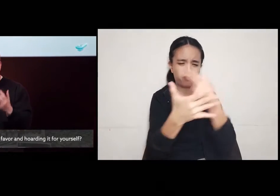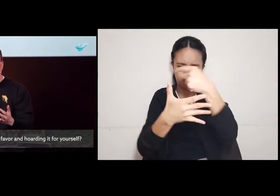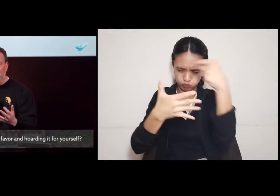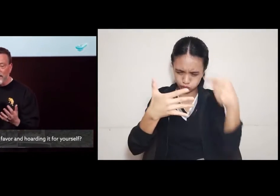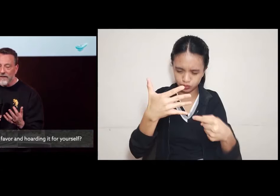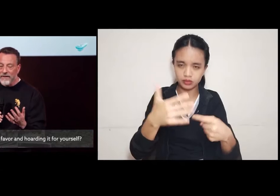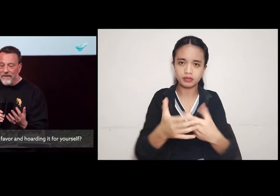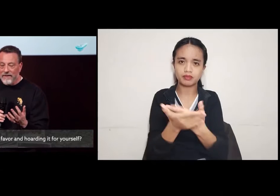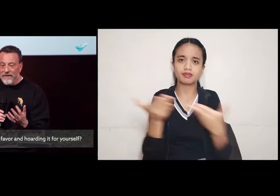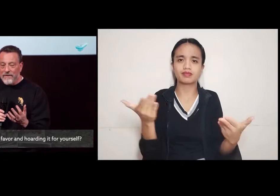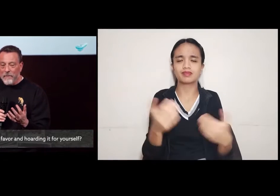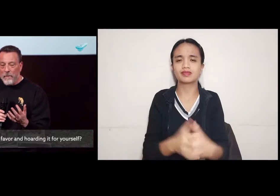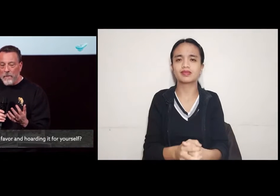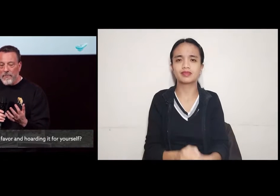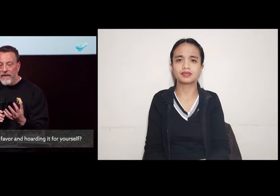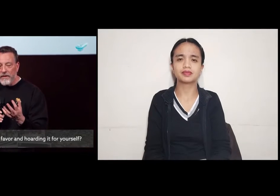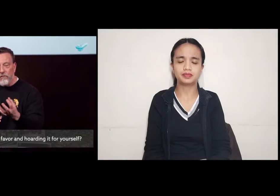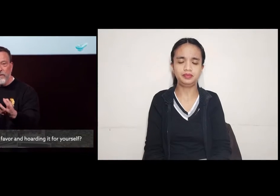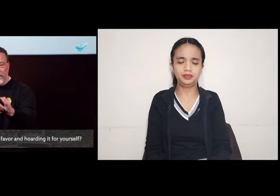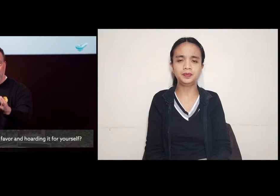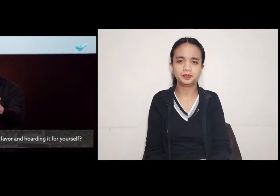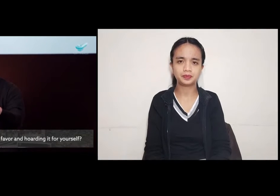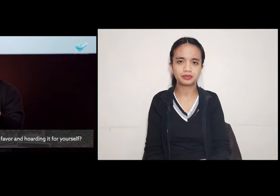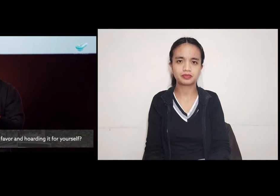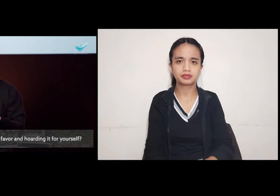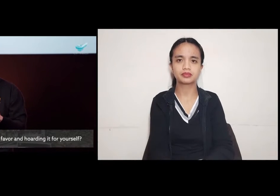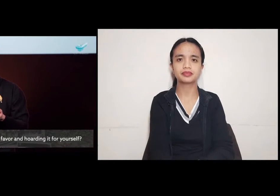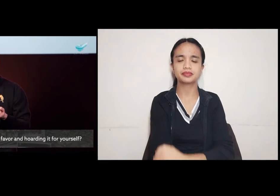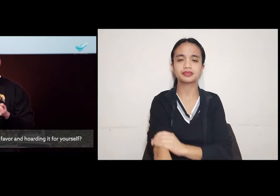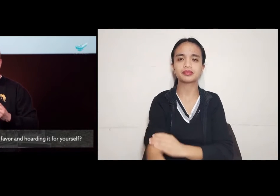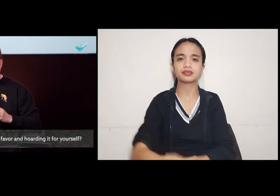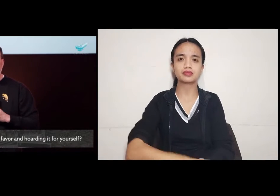with everything that you've been given?